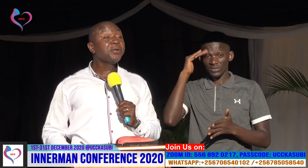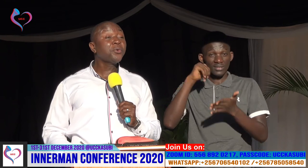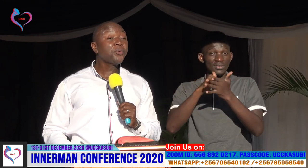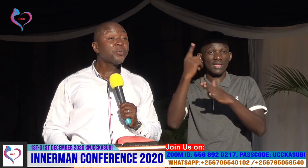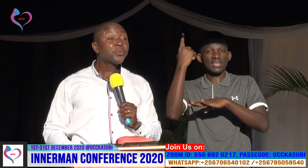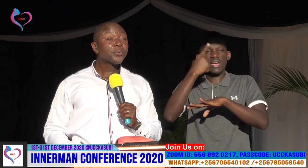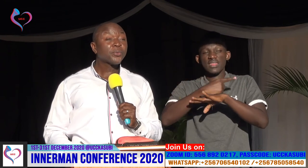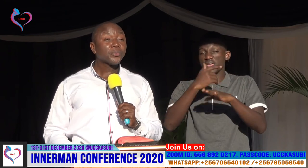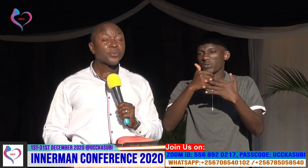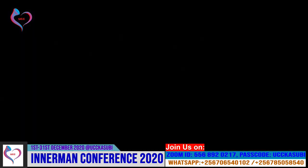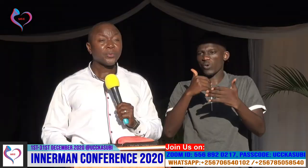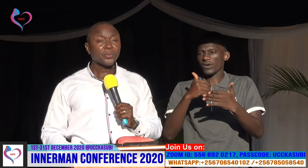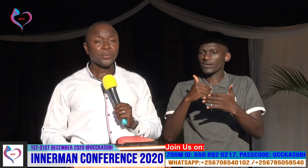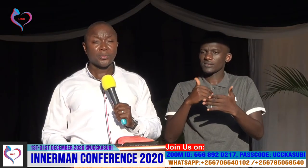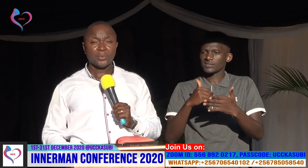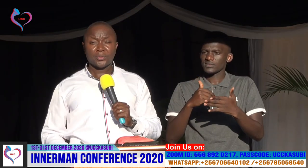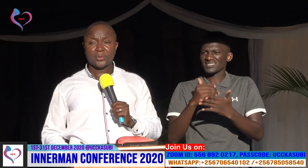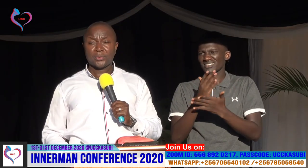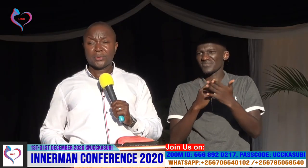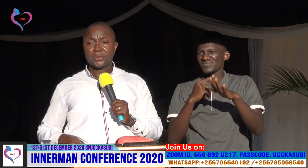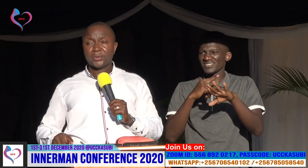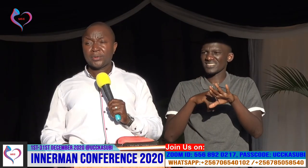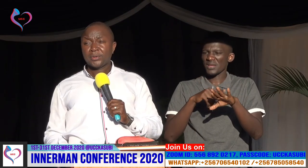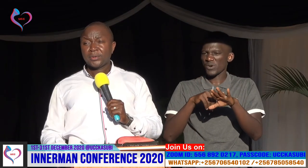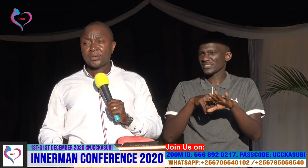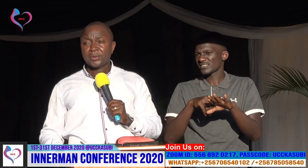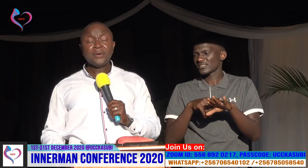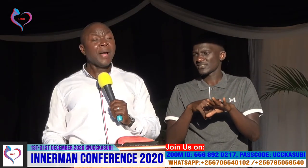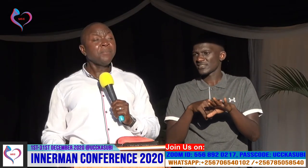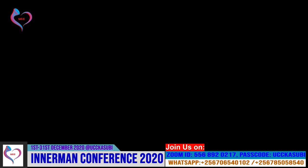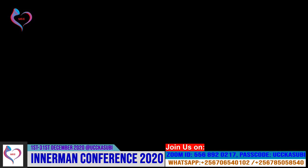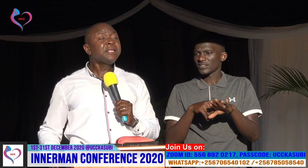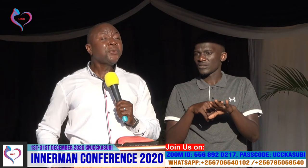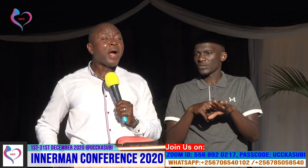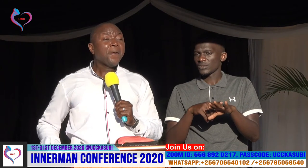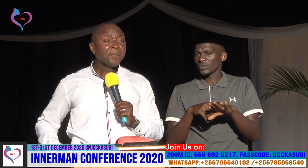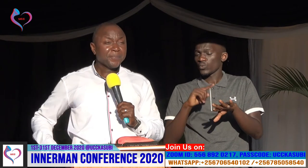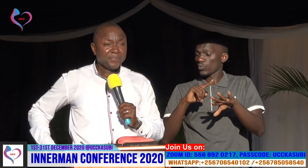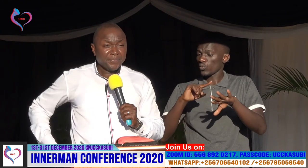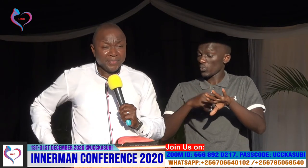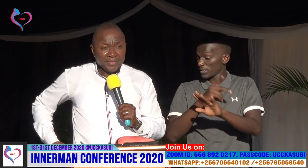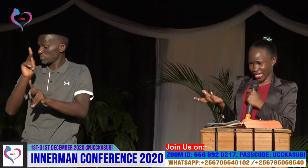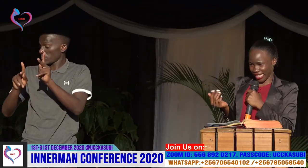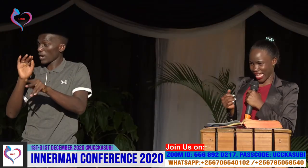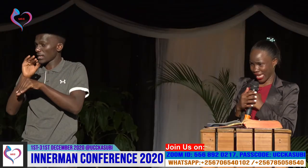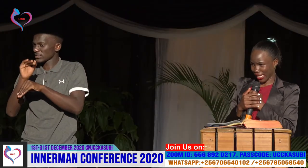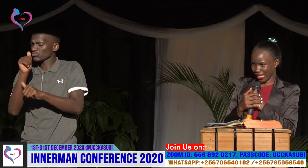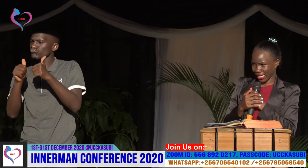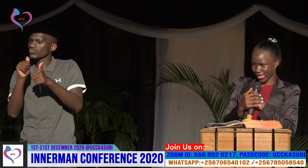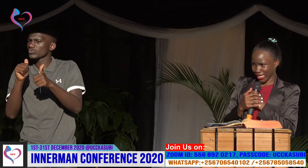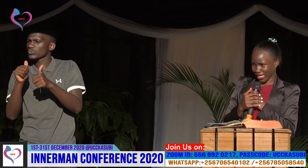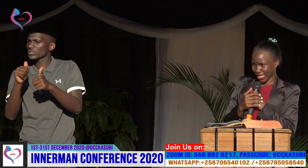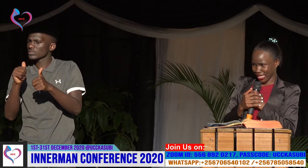You know, those days I was so picky. And I asked, which ones are